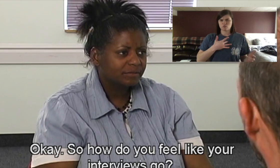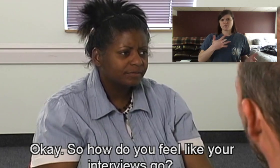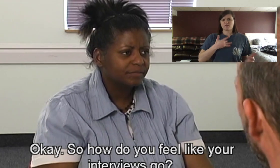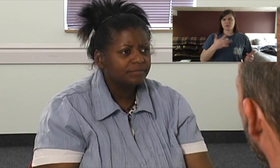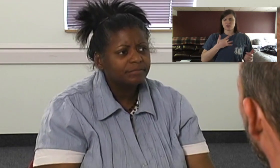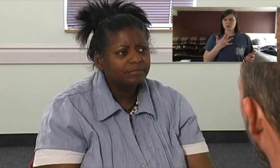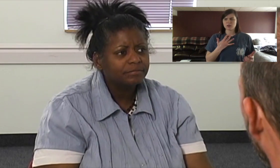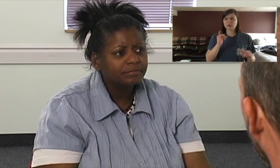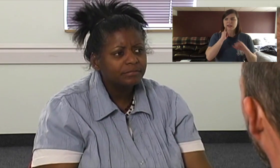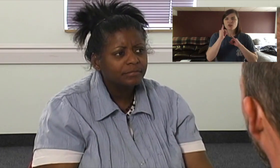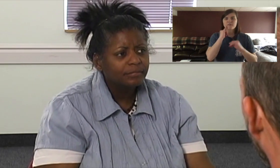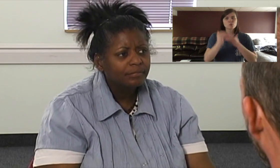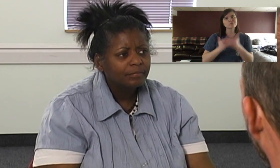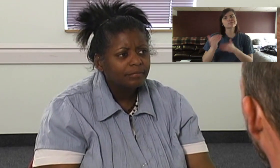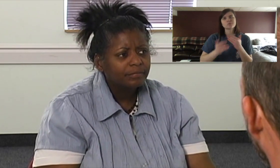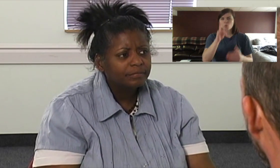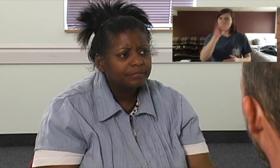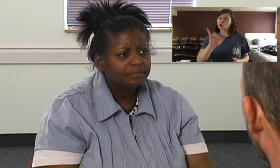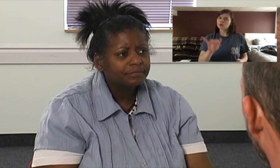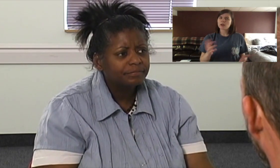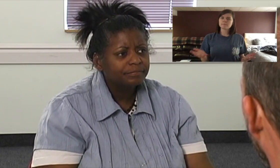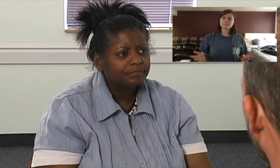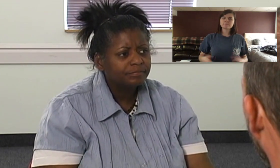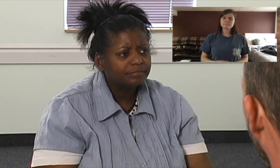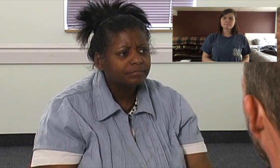So how do you feel like your interviews go?